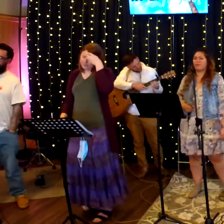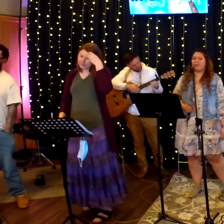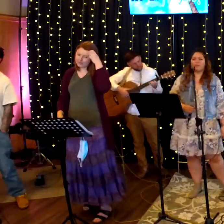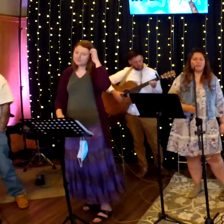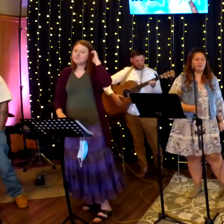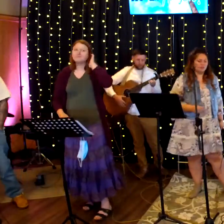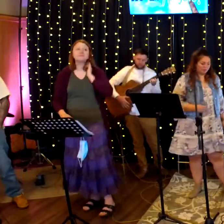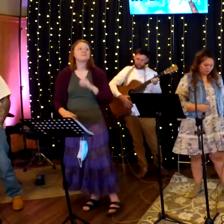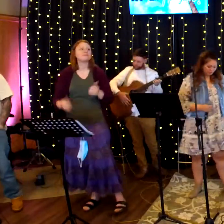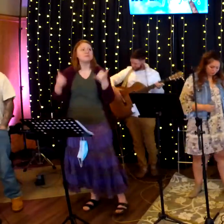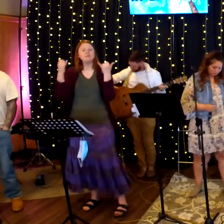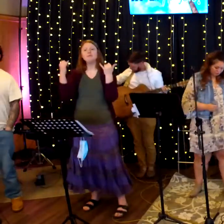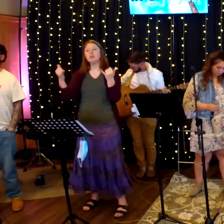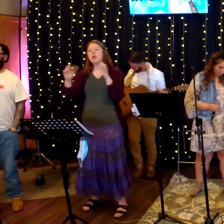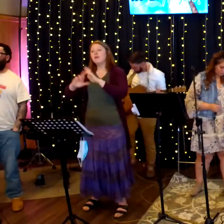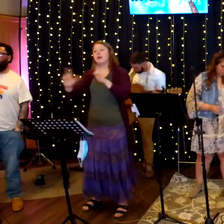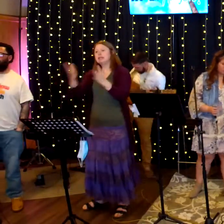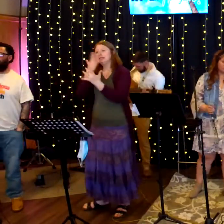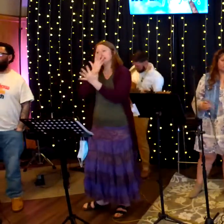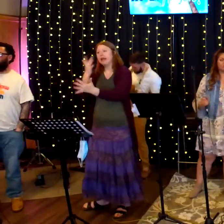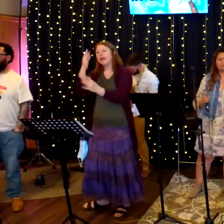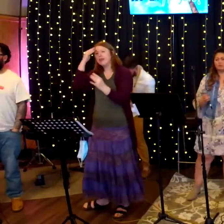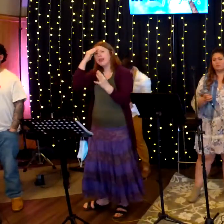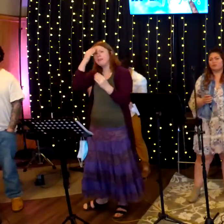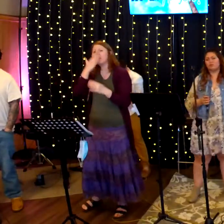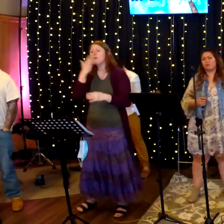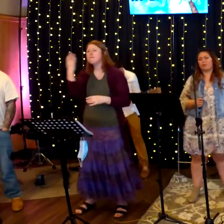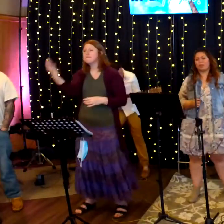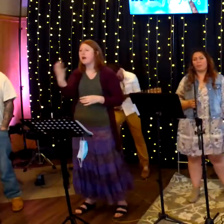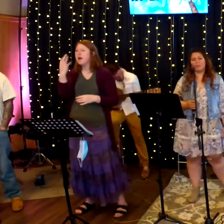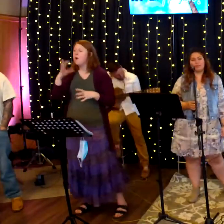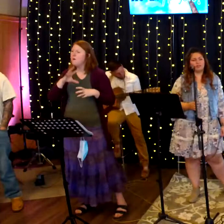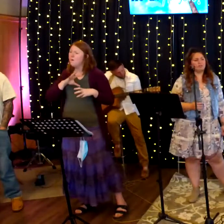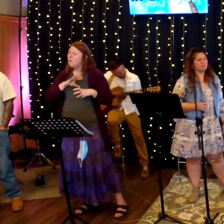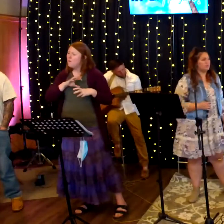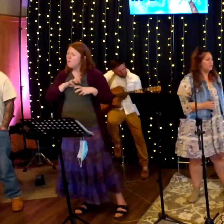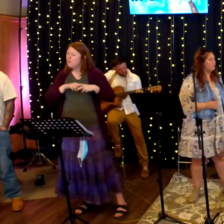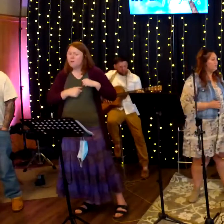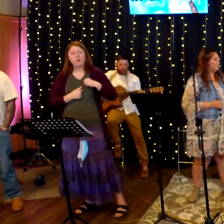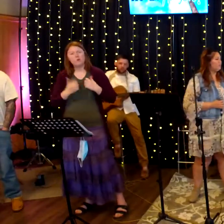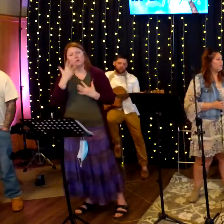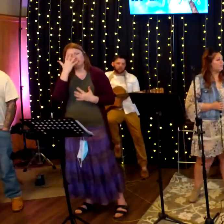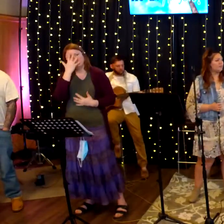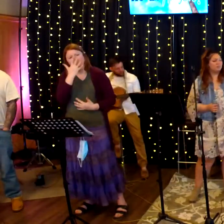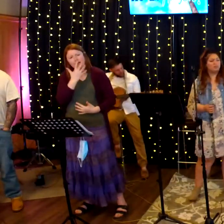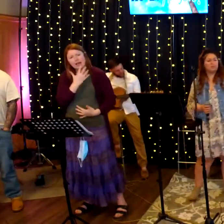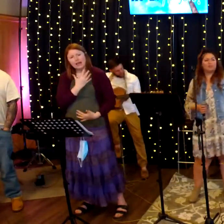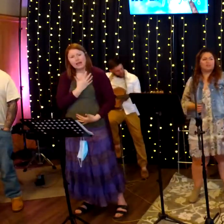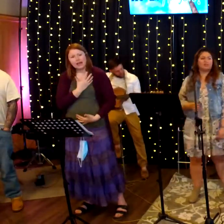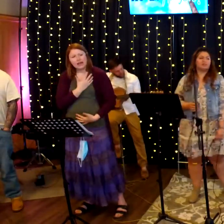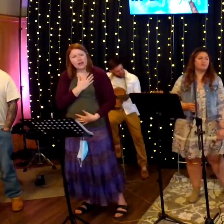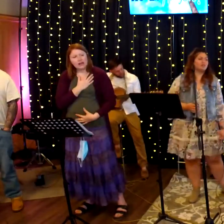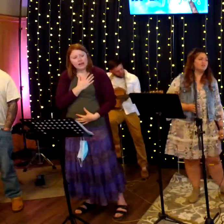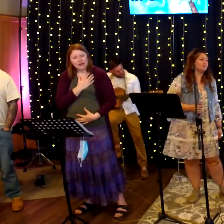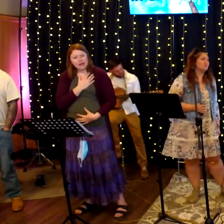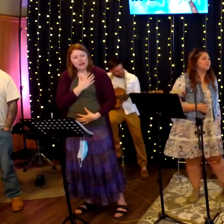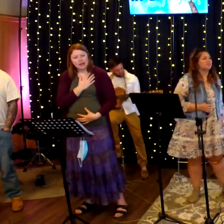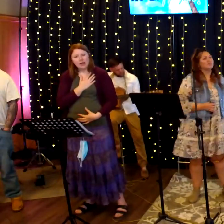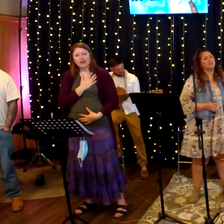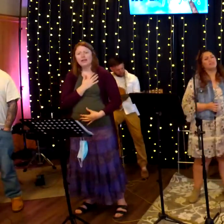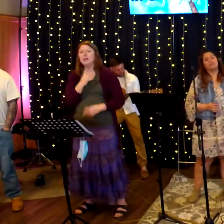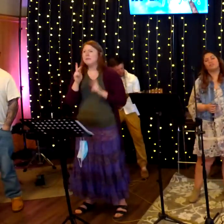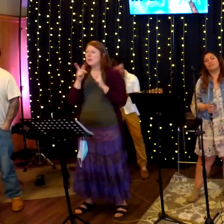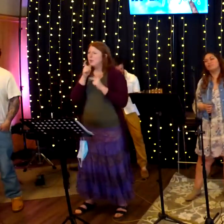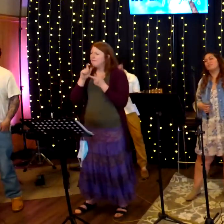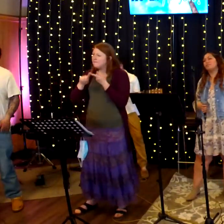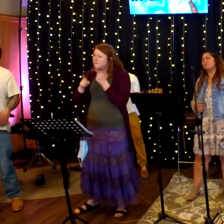Friday and just how devastating that was for people that followed Jesus and that lived with him and that were friends with him